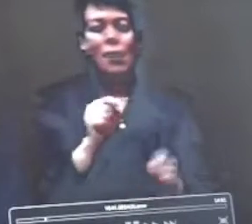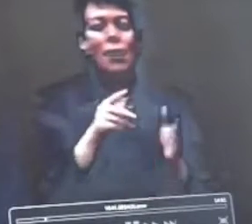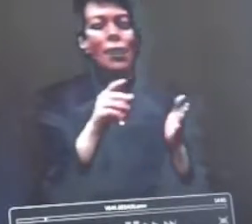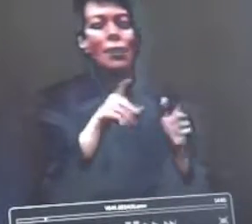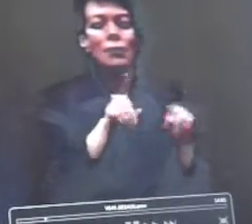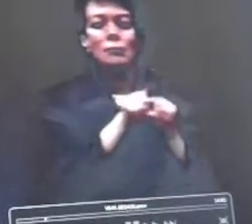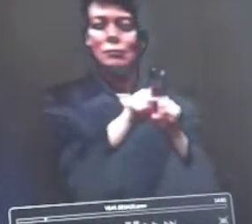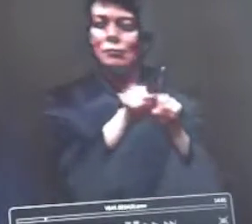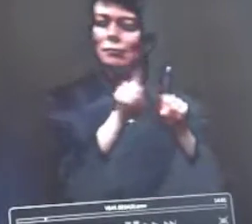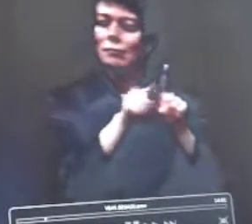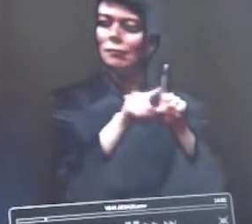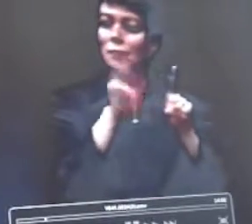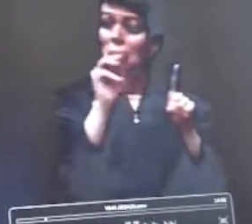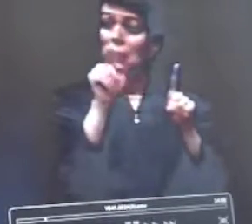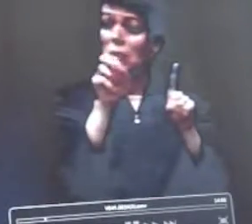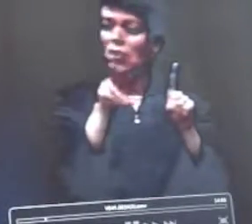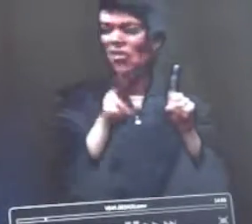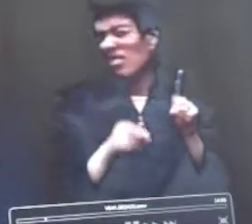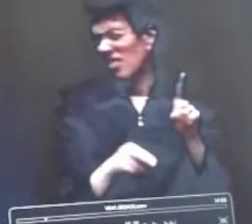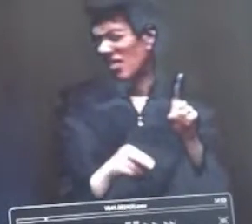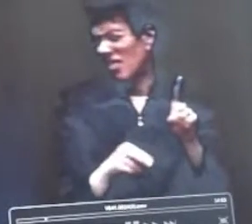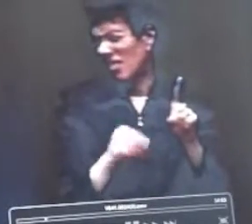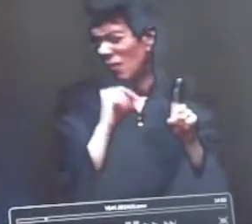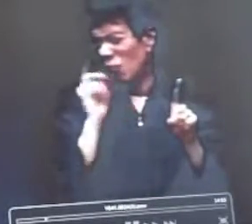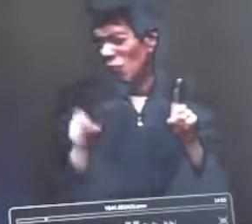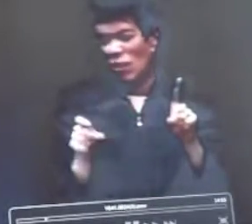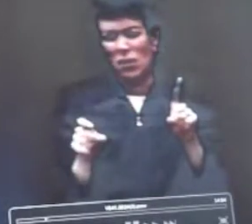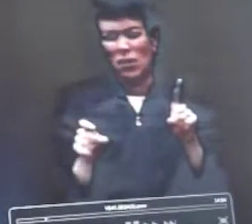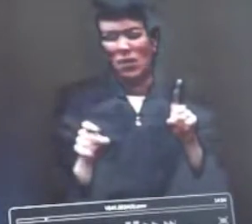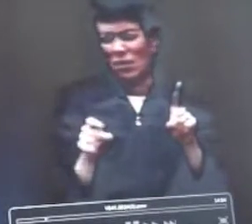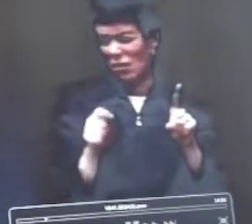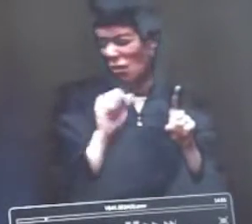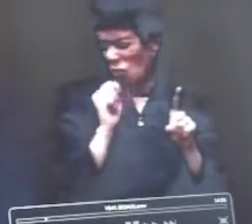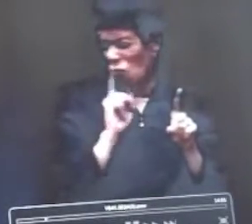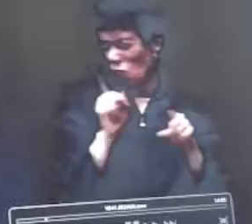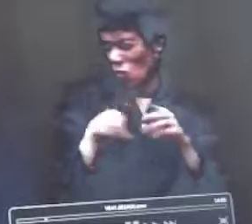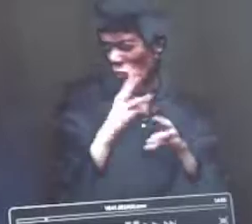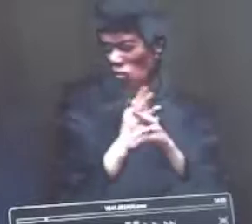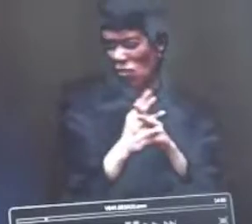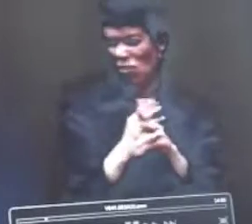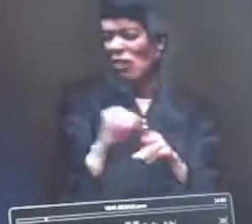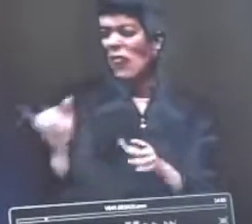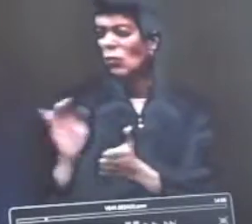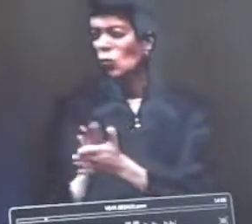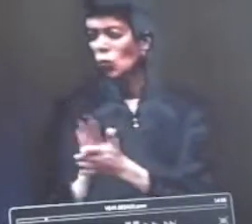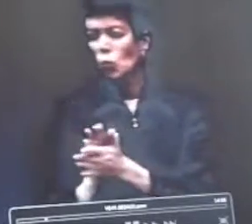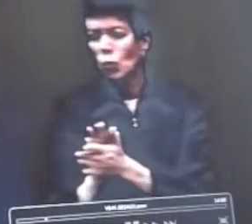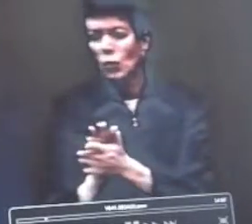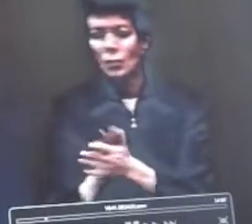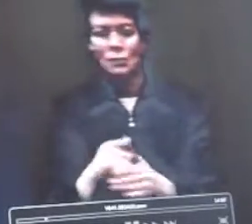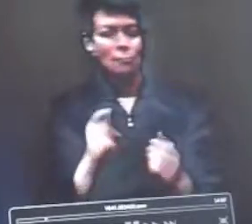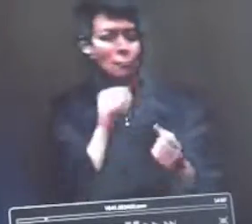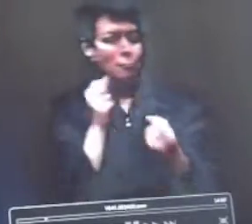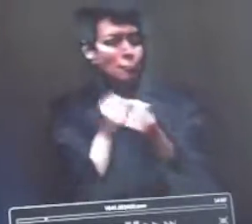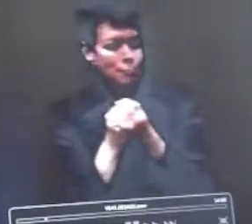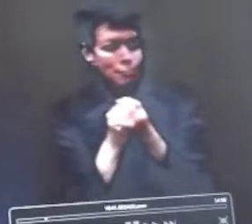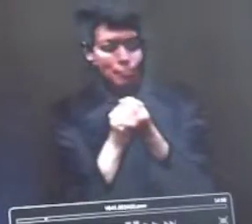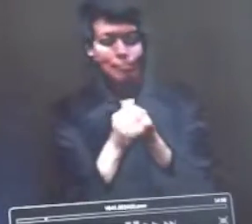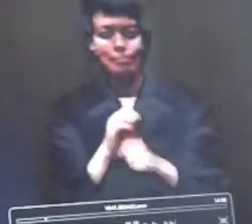it. But when they would encounter a mentor, the mentor would tell them, oh no, that's not in the real world,